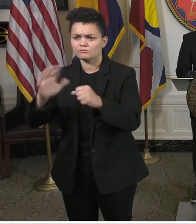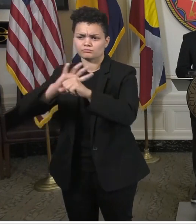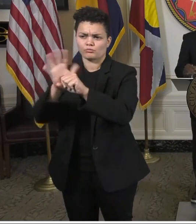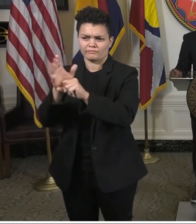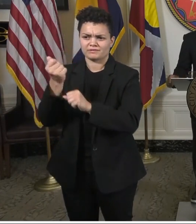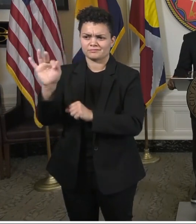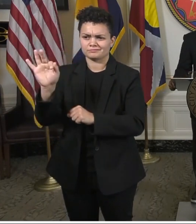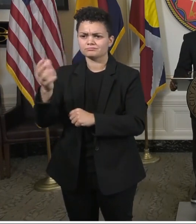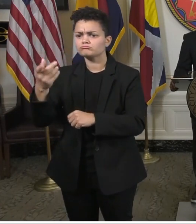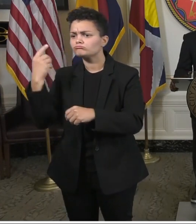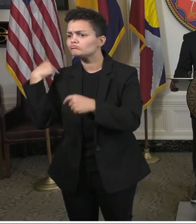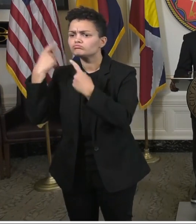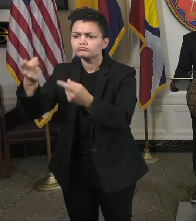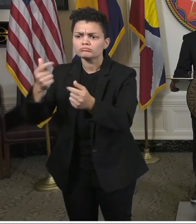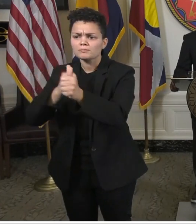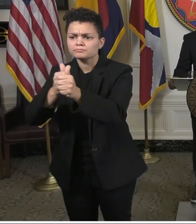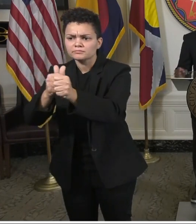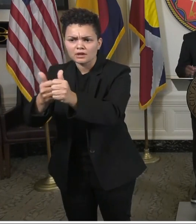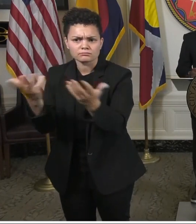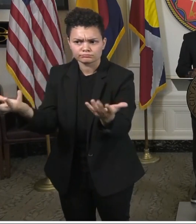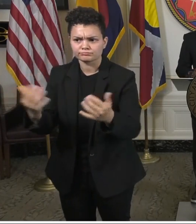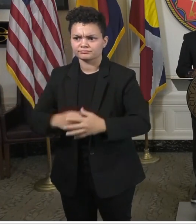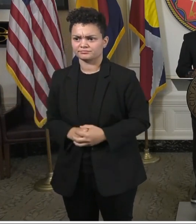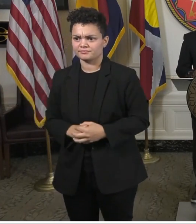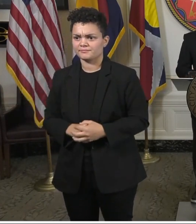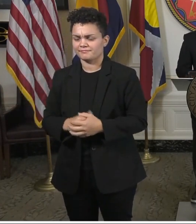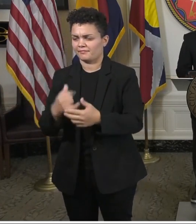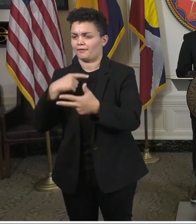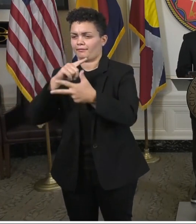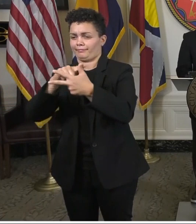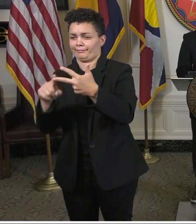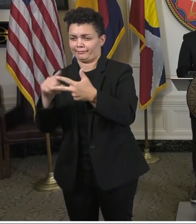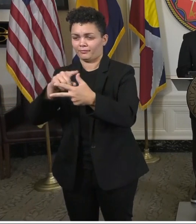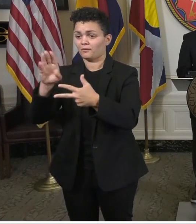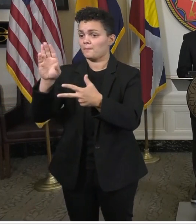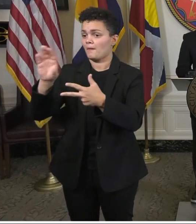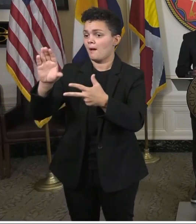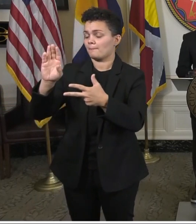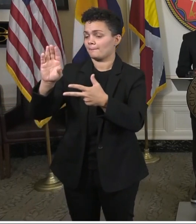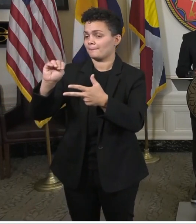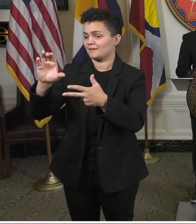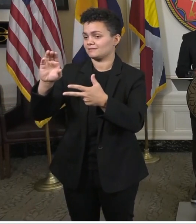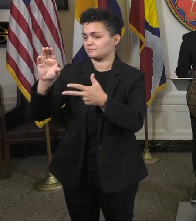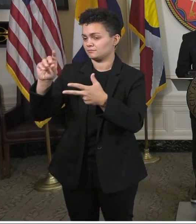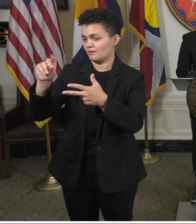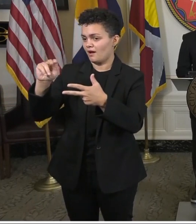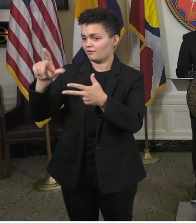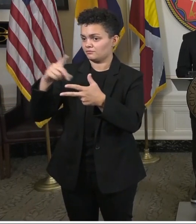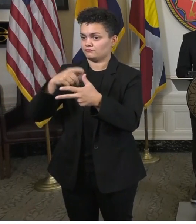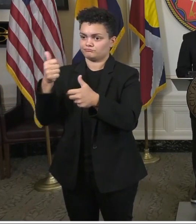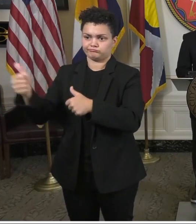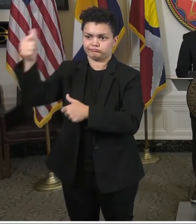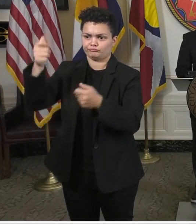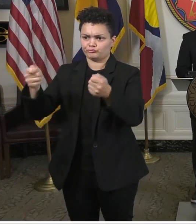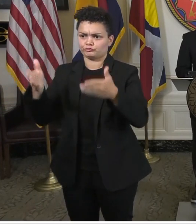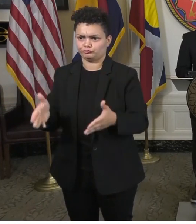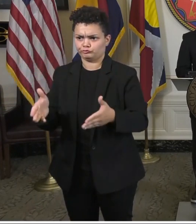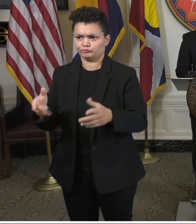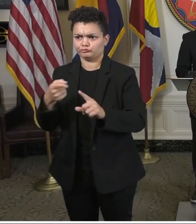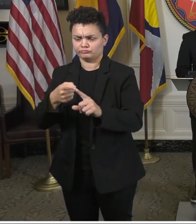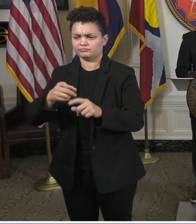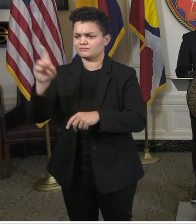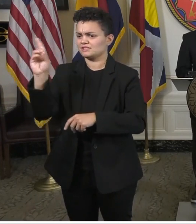McDonald, Executive Director of Public Health and Environment, and Matt Mueller, Executive Director for the Office of Emergency Management.